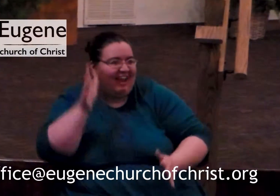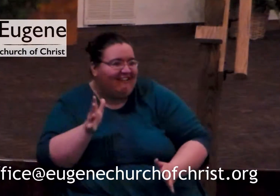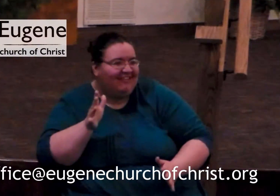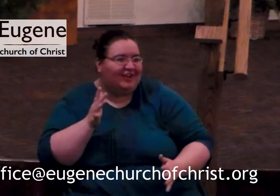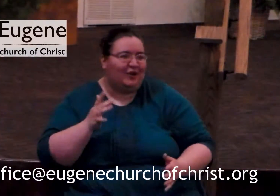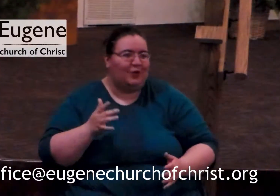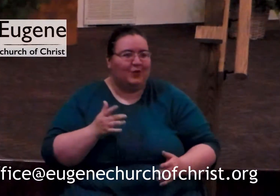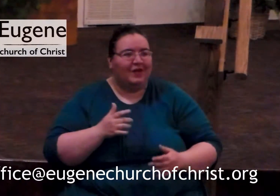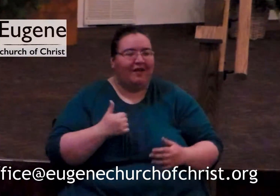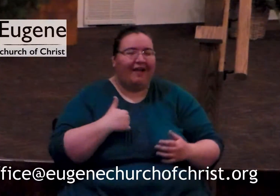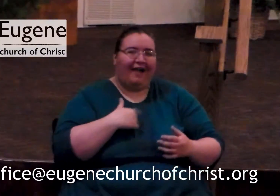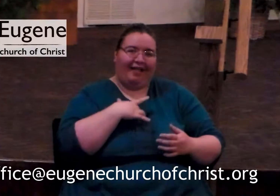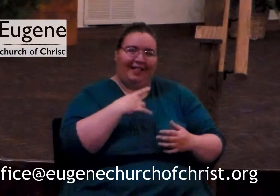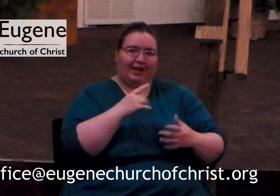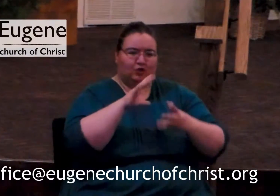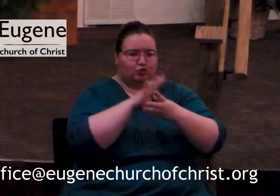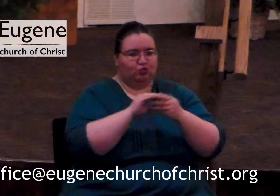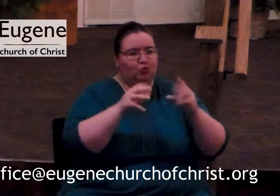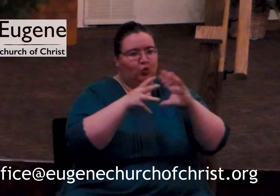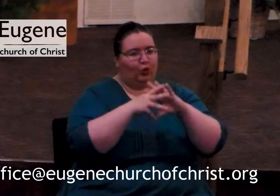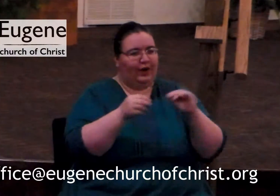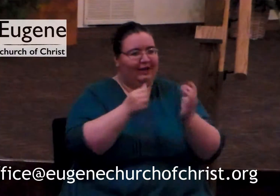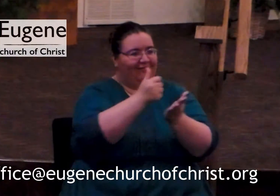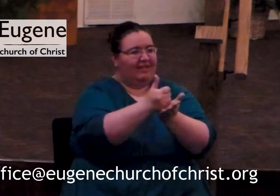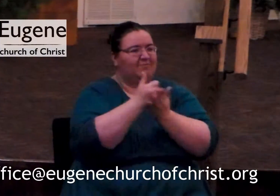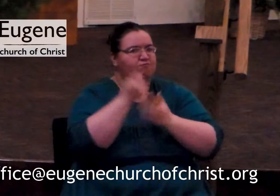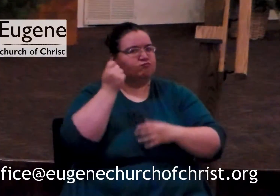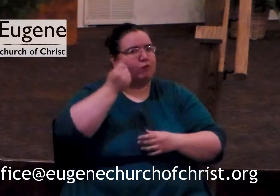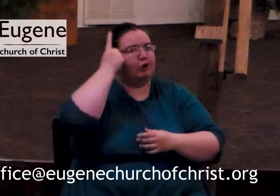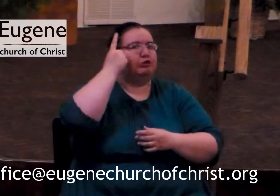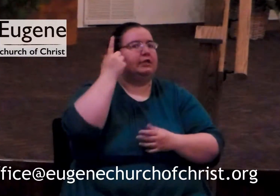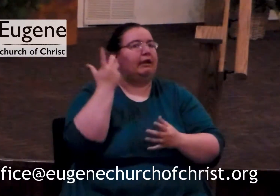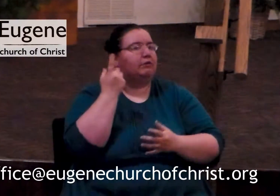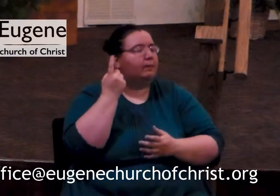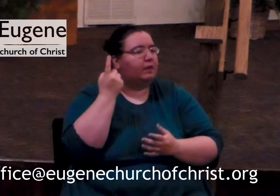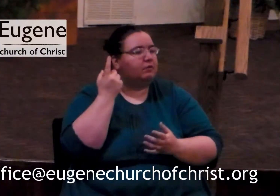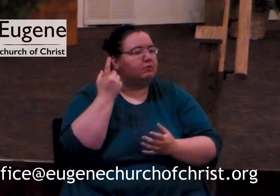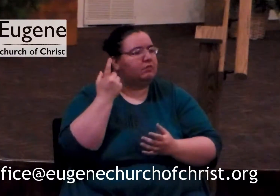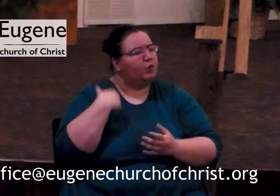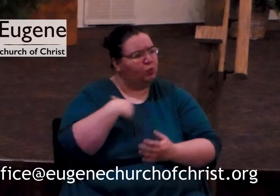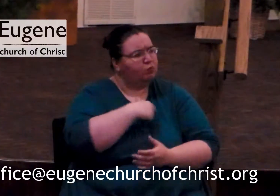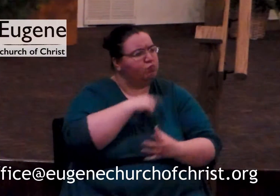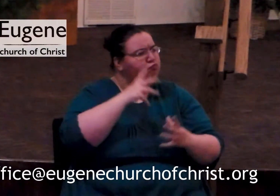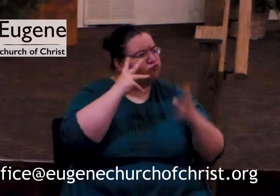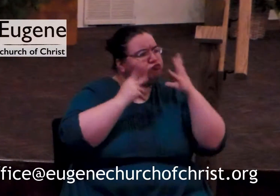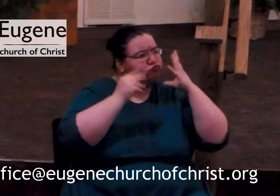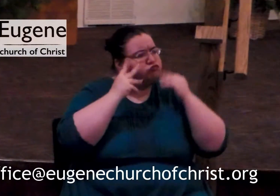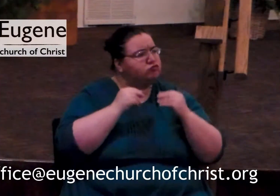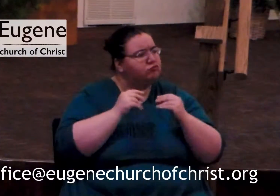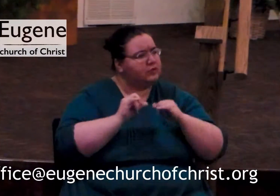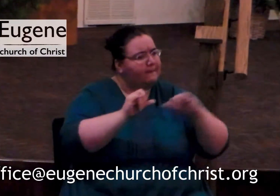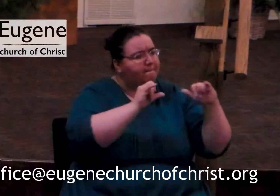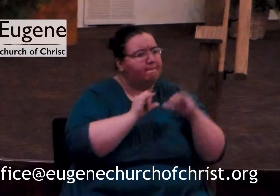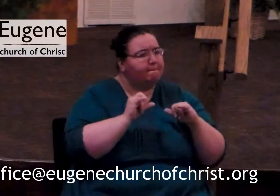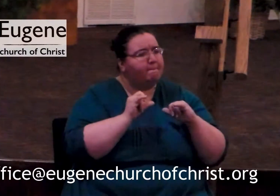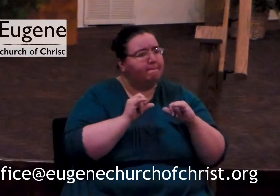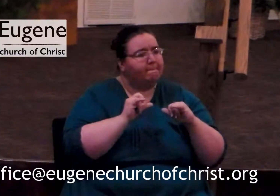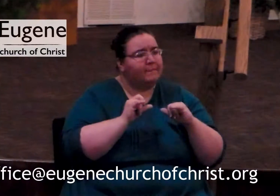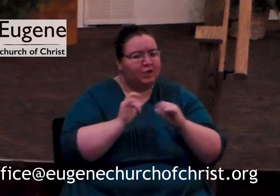you to understand it, help you to see it in a way that you haven't seen. And I think we've all experienced that. Somehow the story brings things into